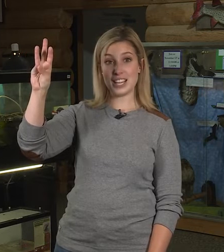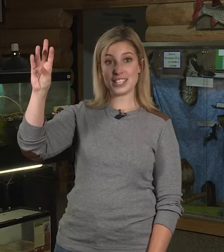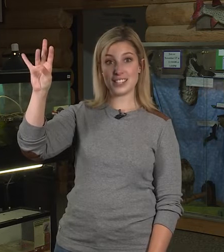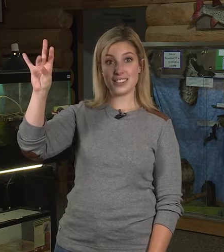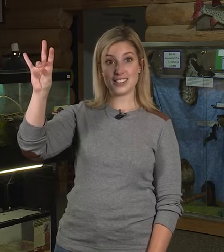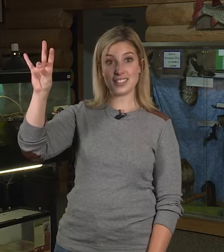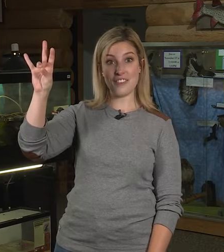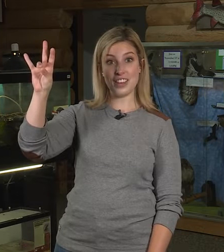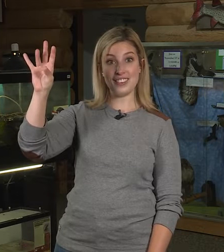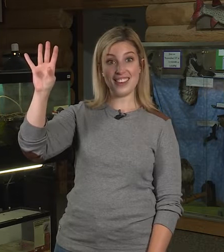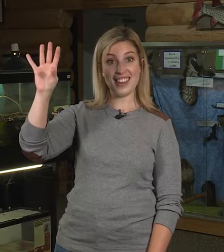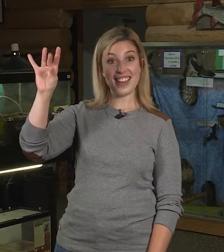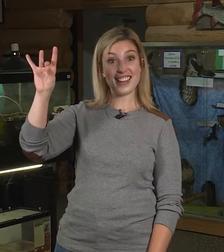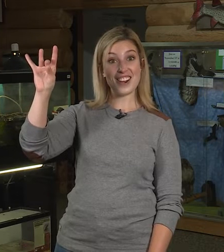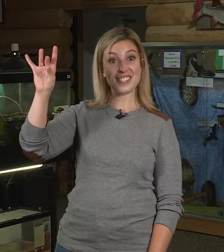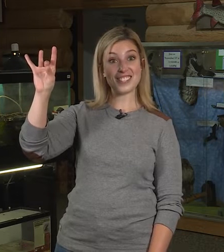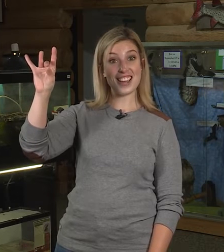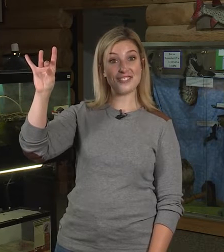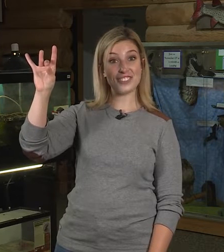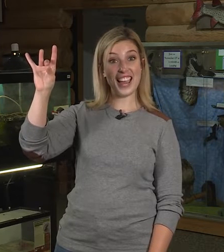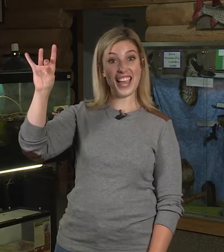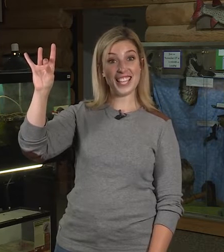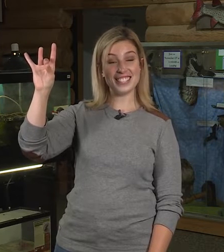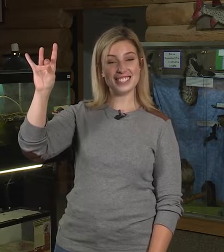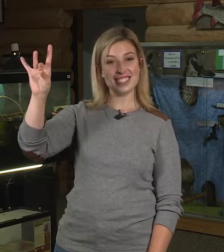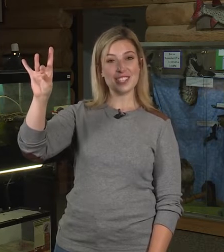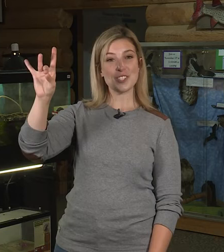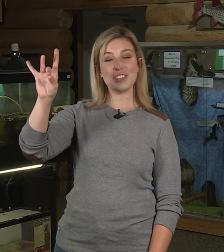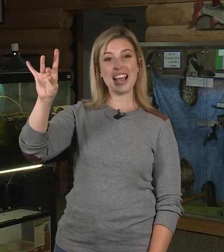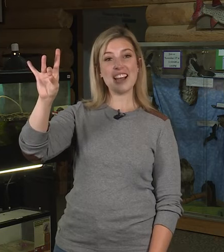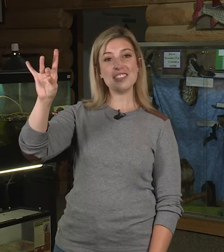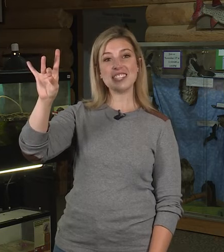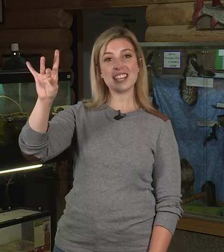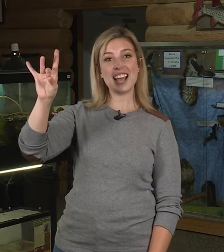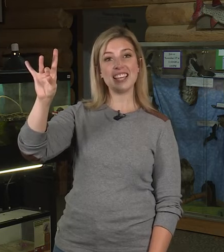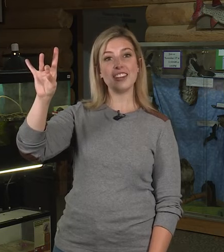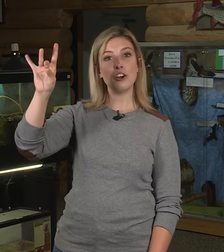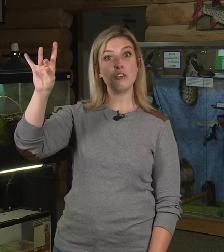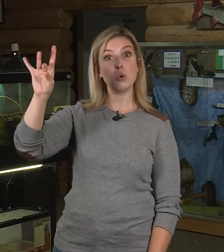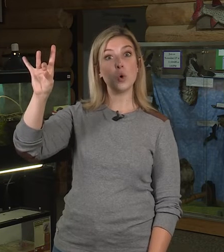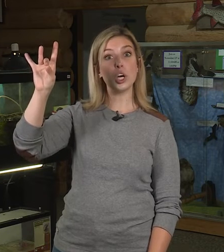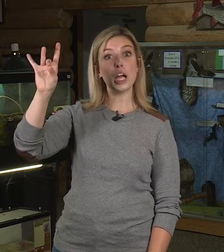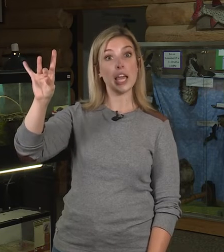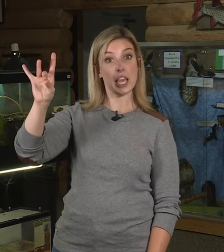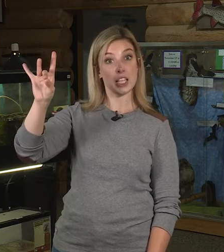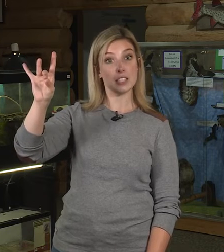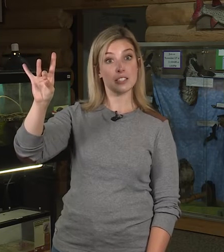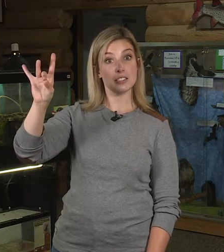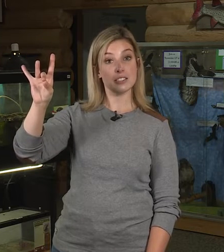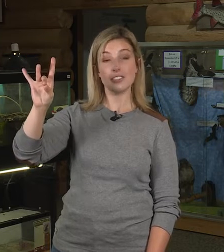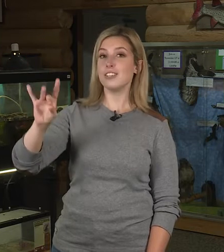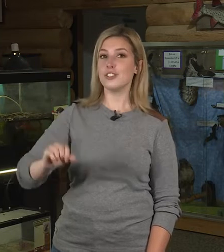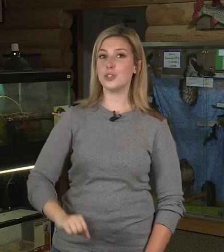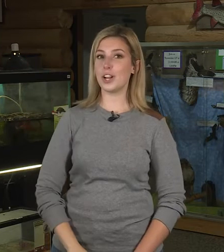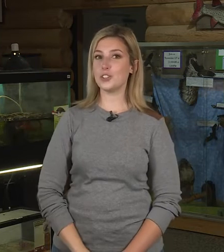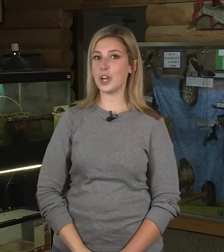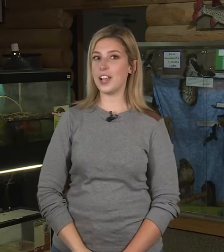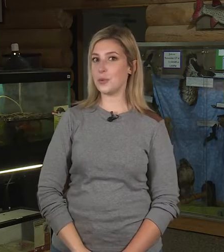6, 7, and now it's time for 8. So we have the sign for 8. Do you want to try it with